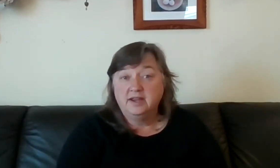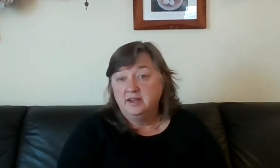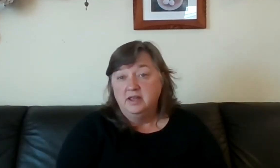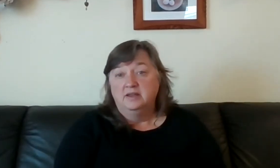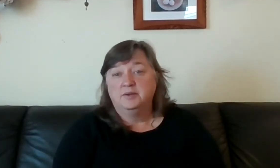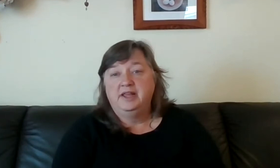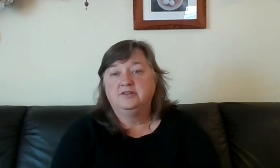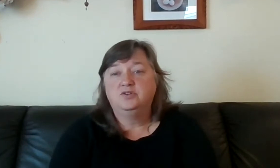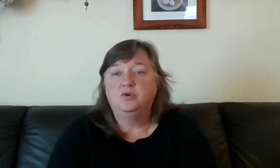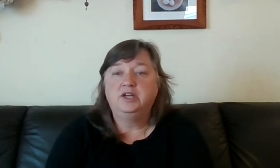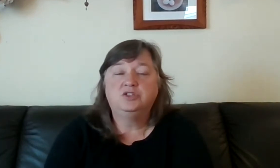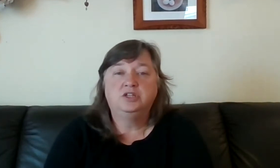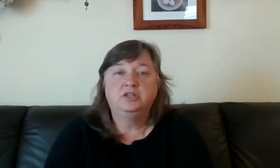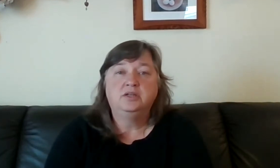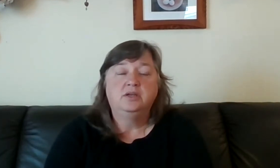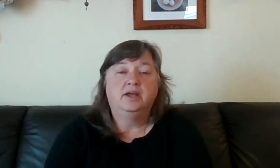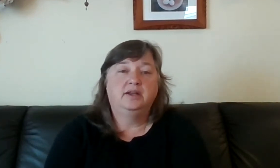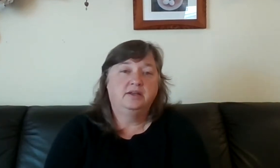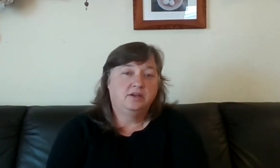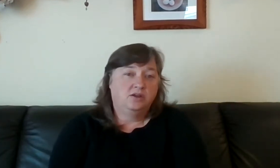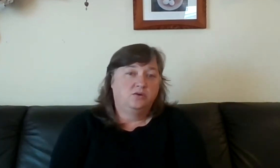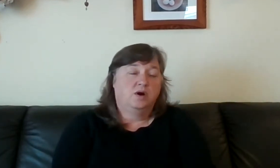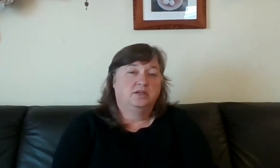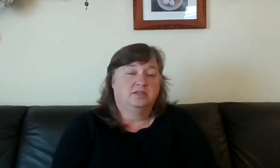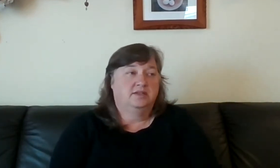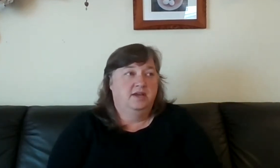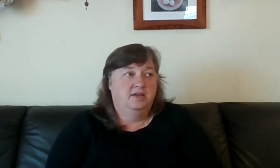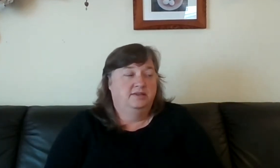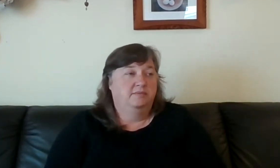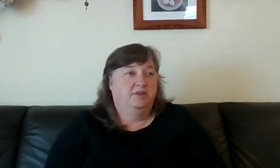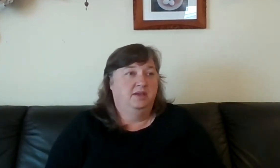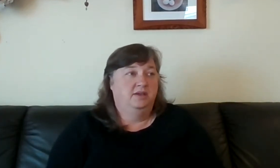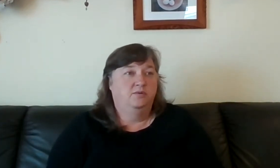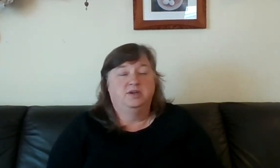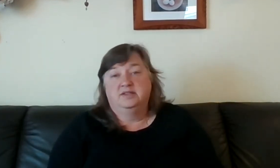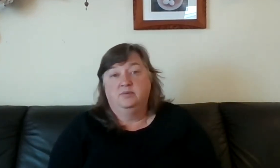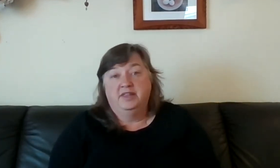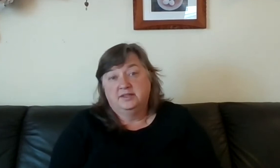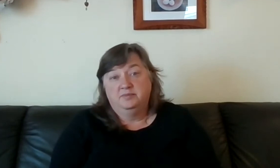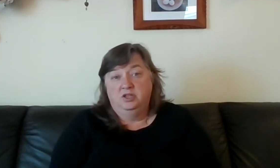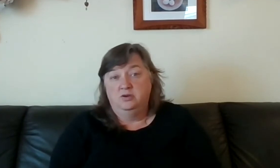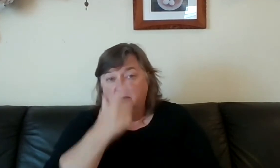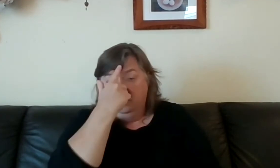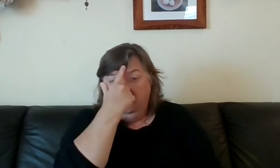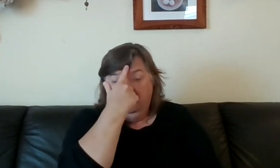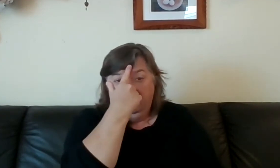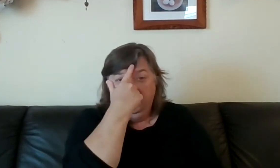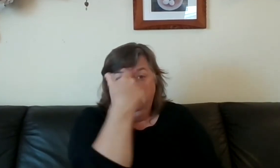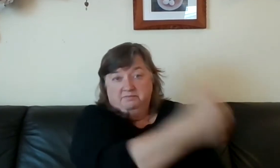if somebody asked you a question and you want to say something, you want to say, well, that's up to you. Think